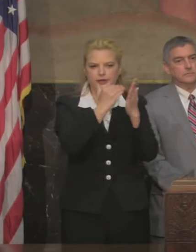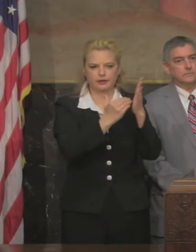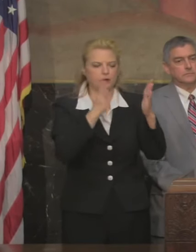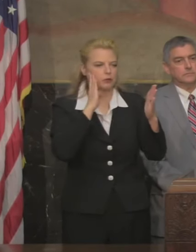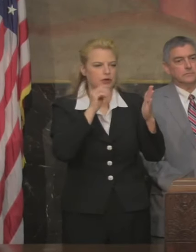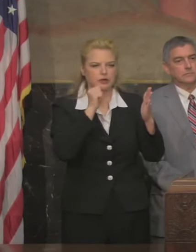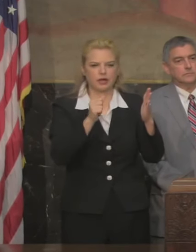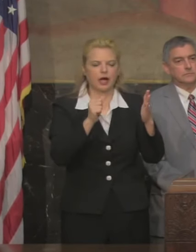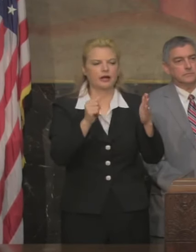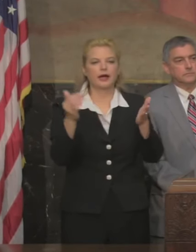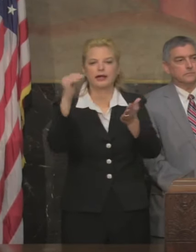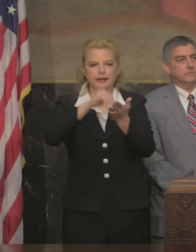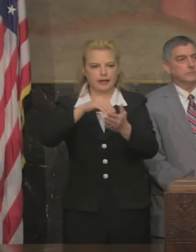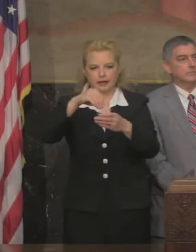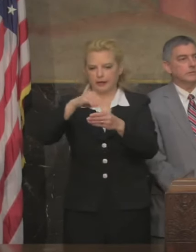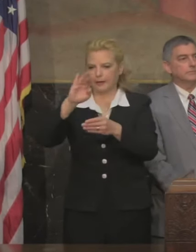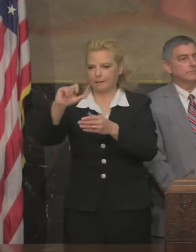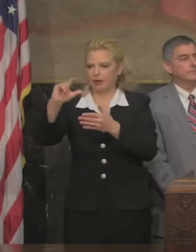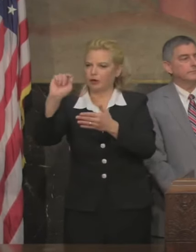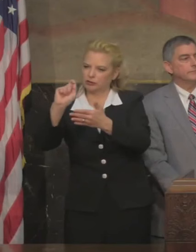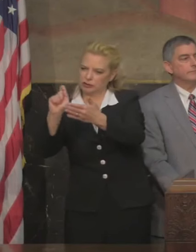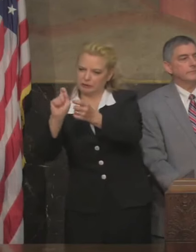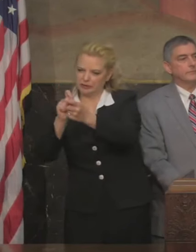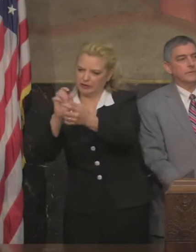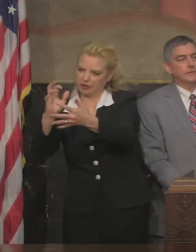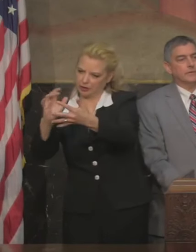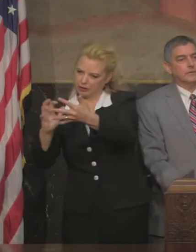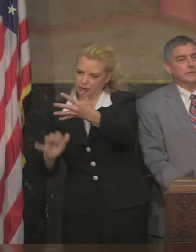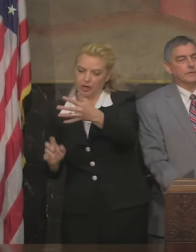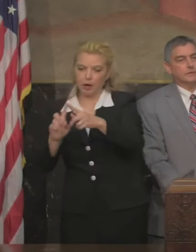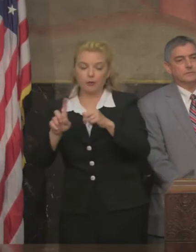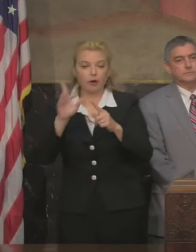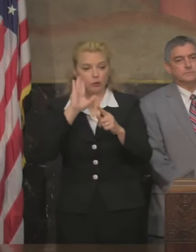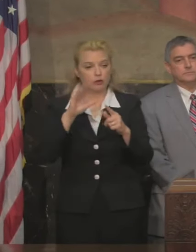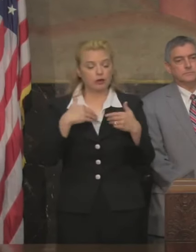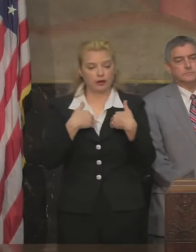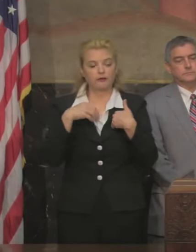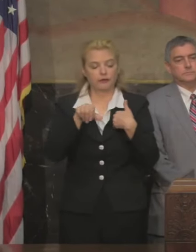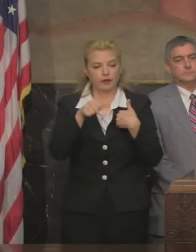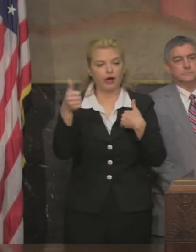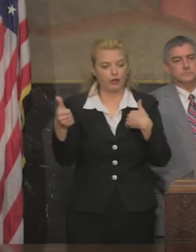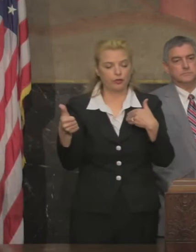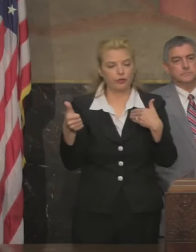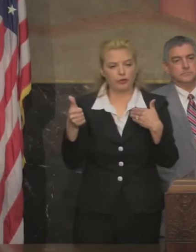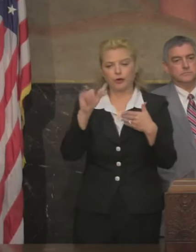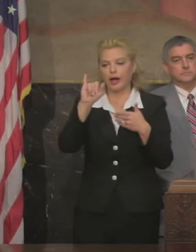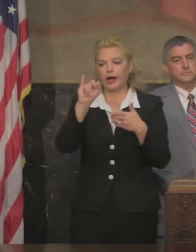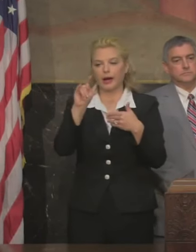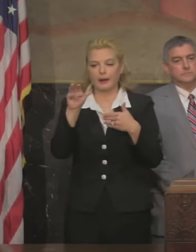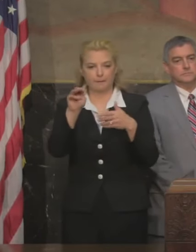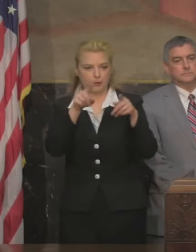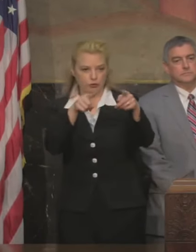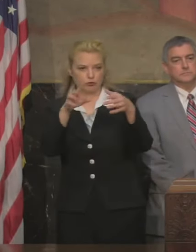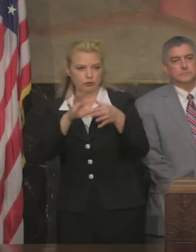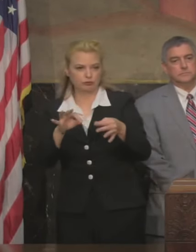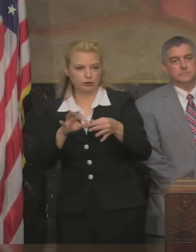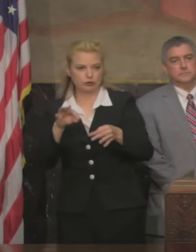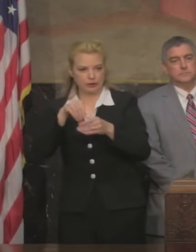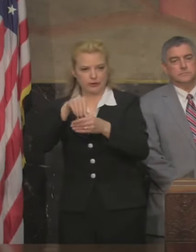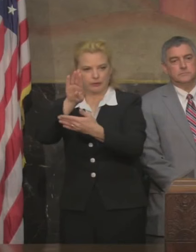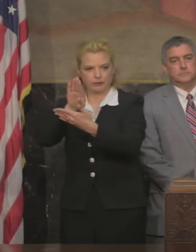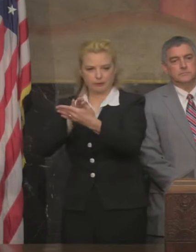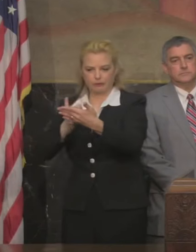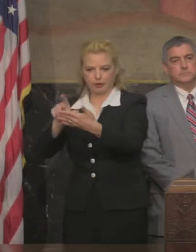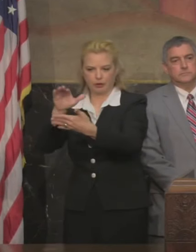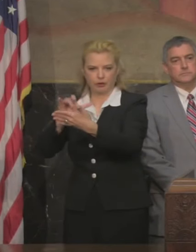be spelled out again in the bill. But we will have the other items that you mentioned actually in the bill.